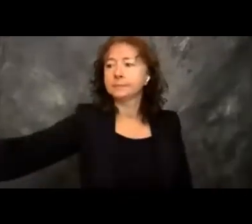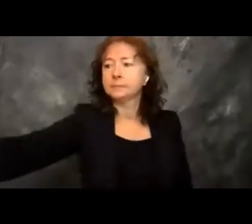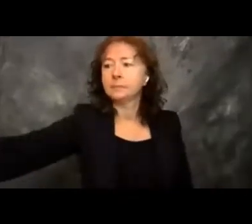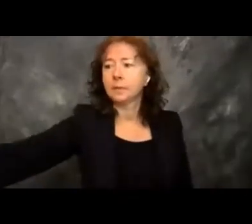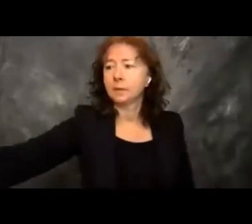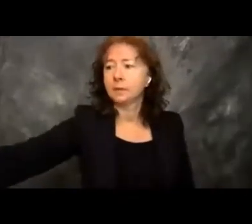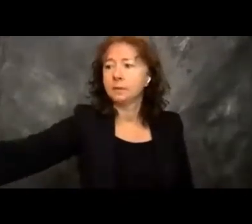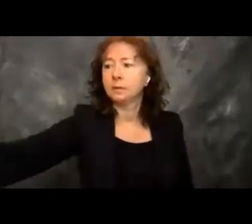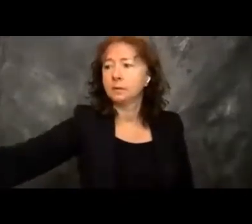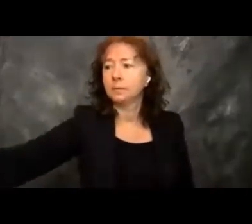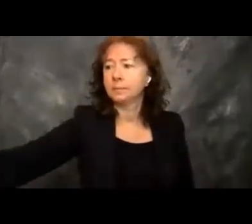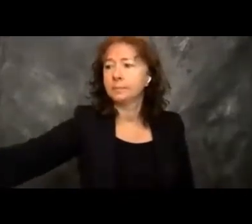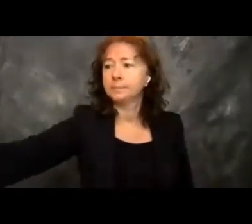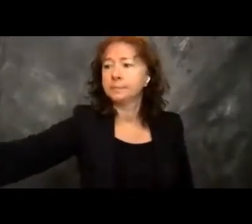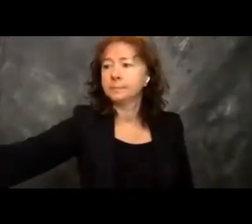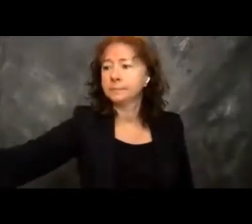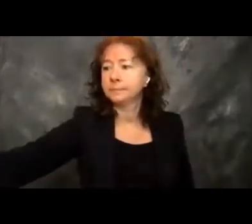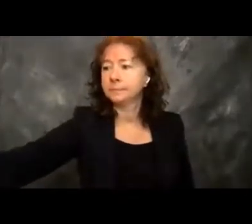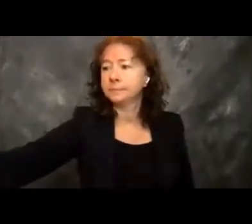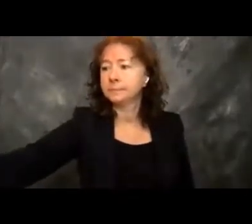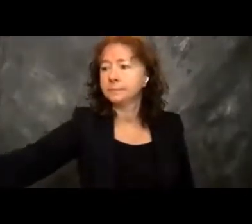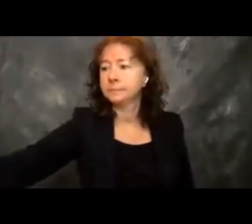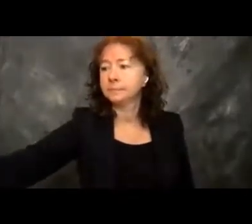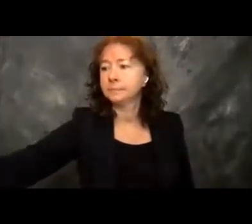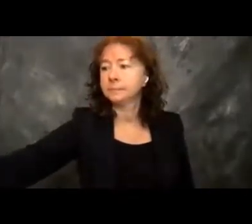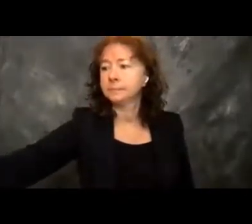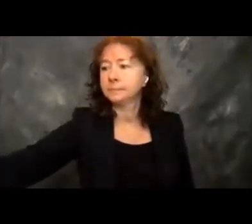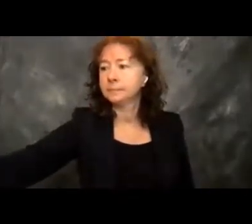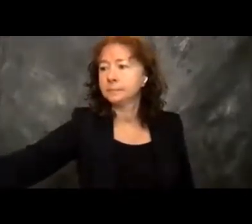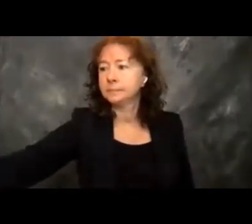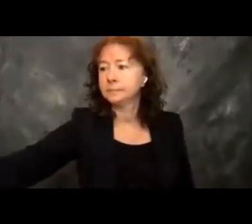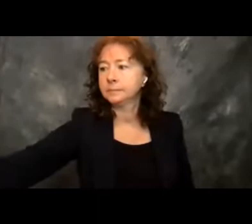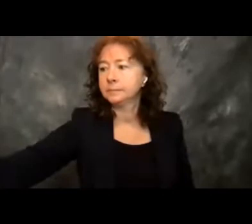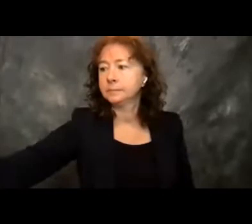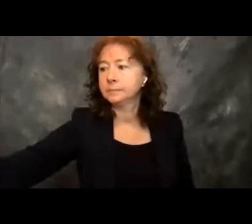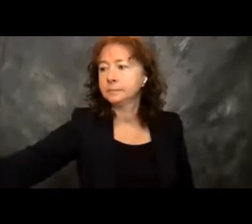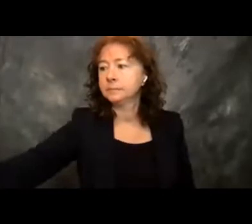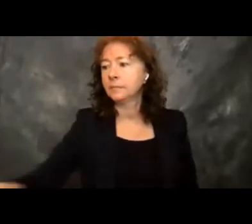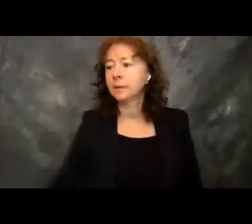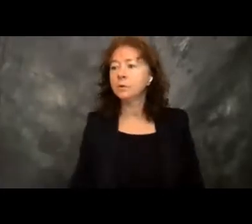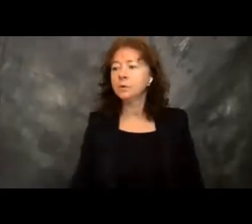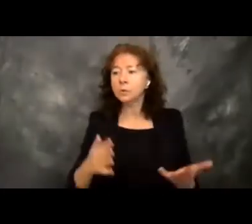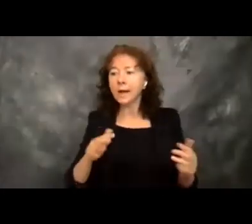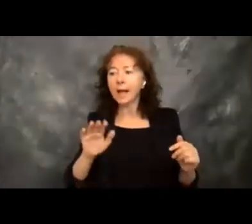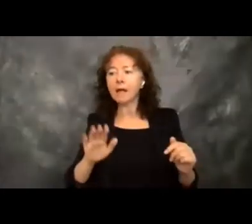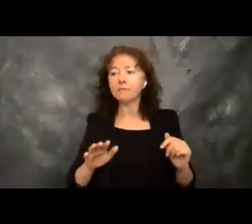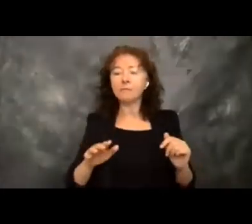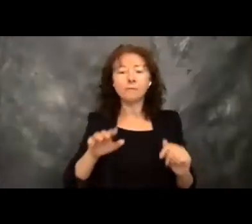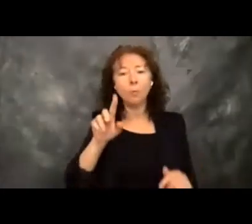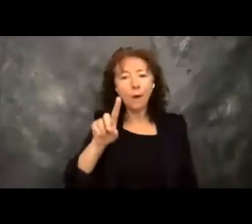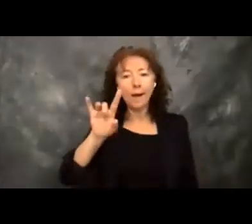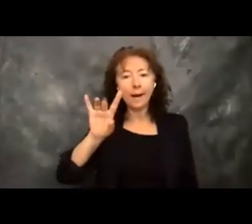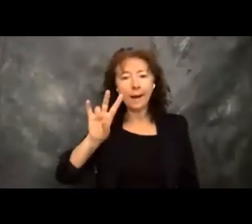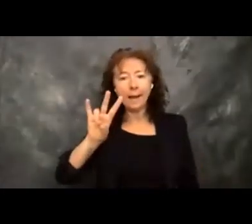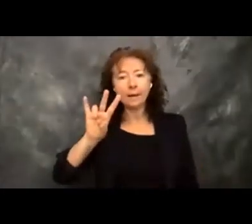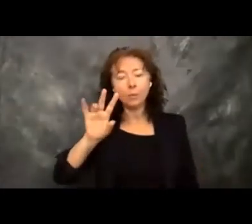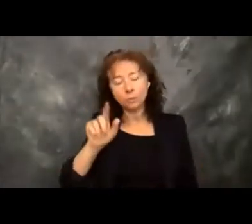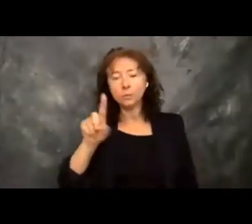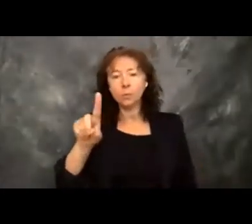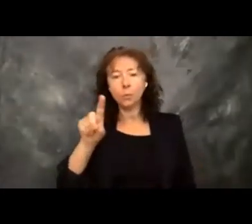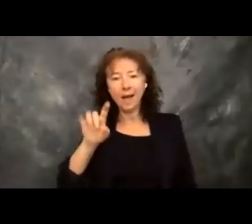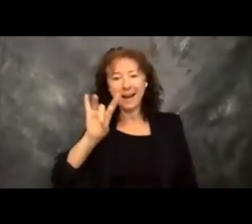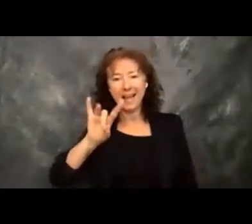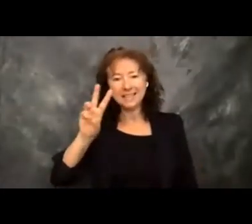people participating in votes in last vote elections. But however,